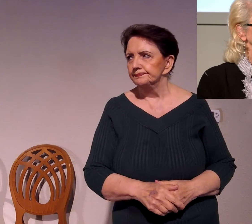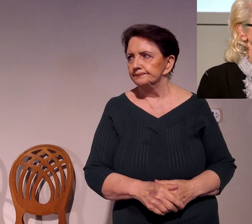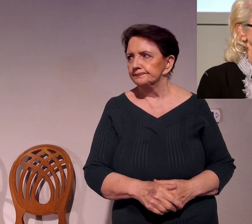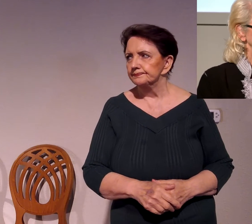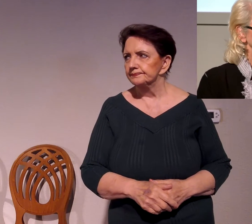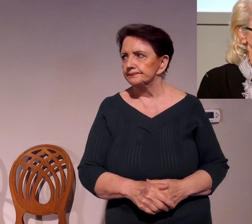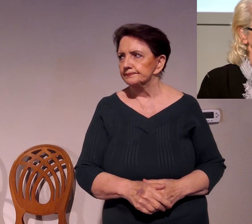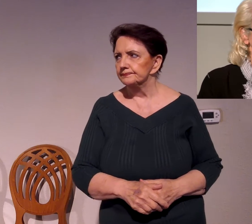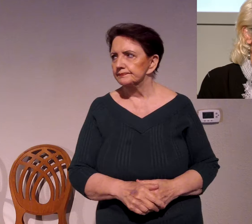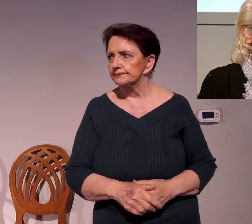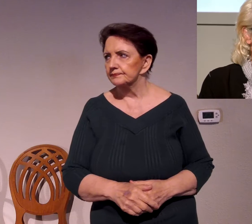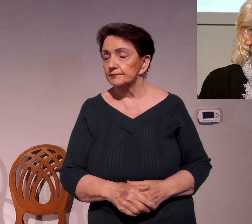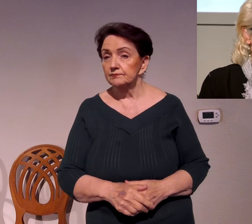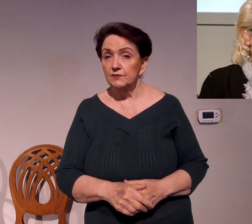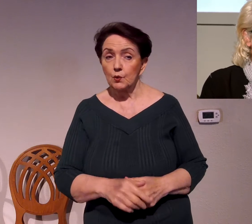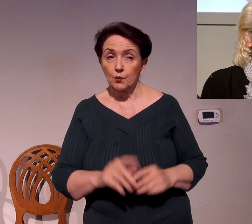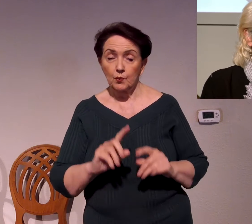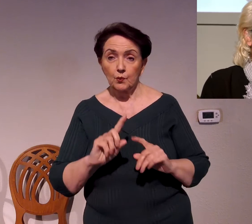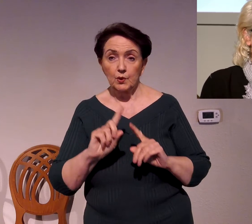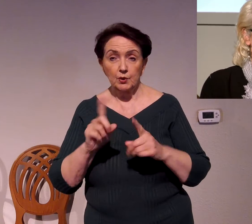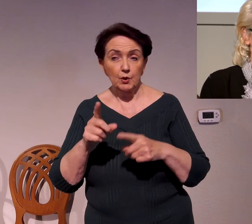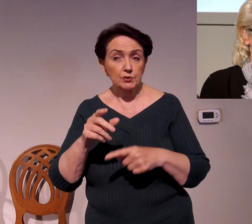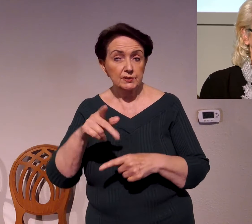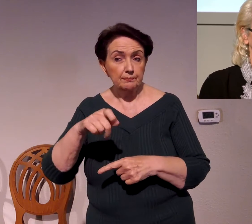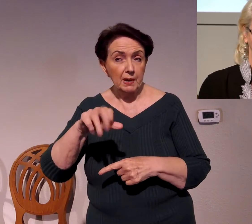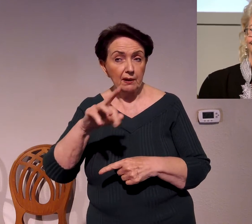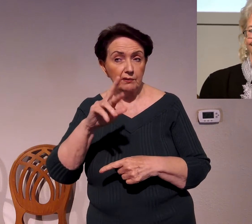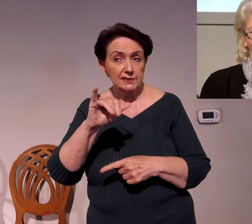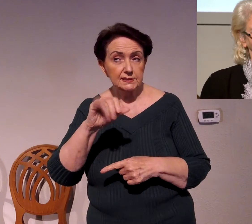Will you get to Paris if you don't get on the plane?